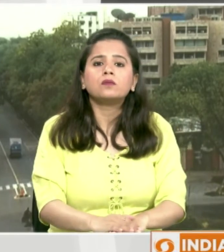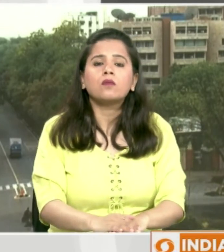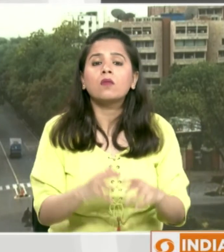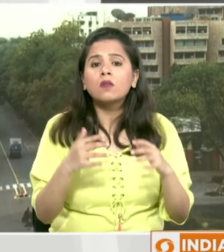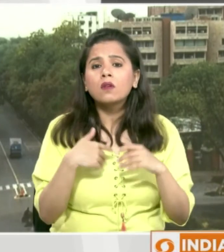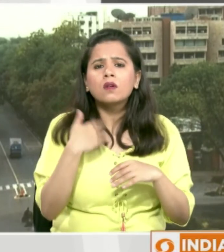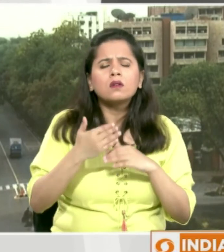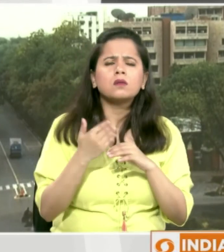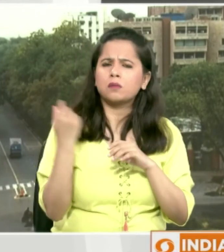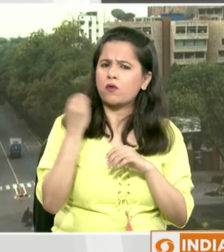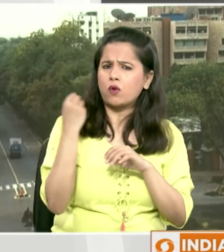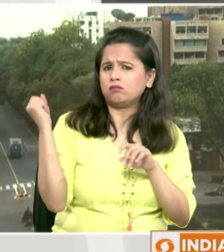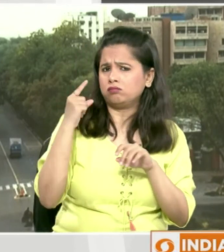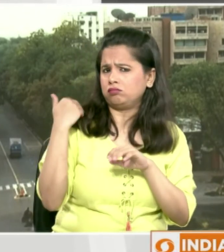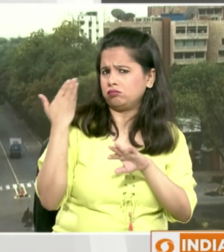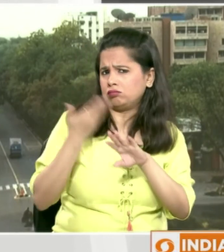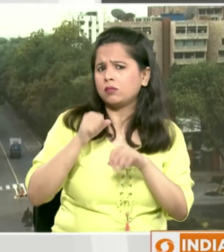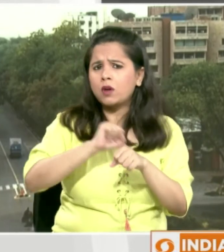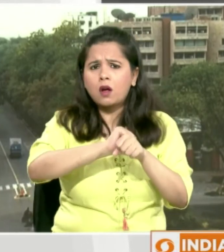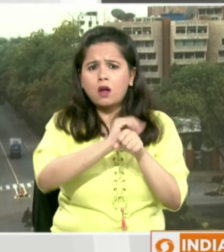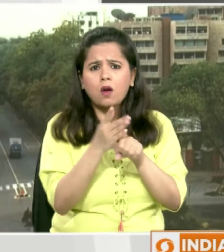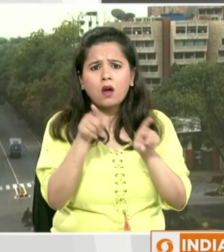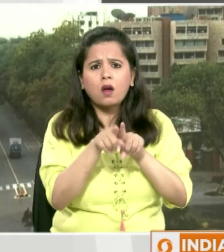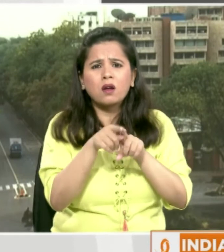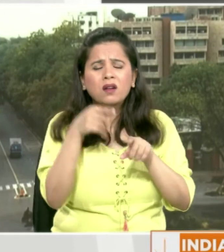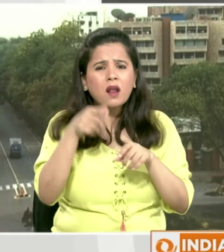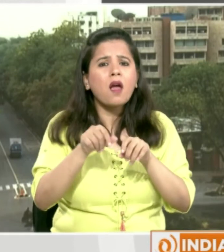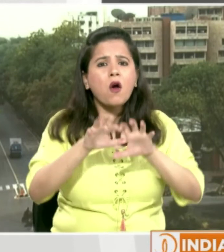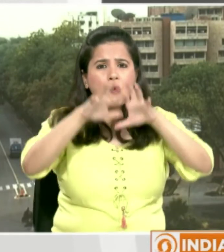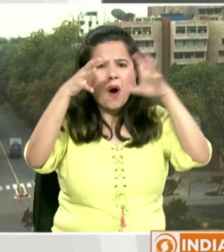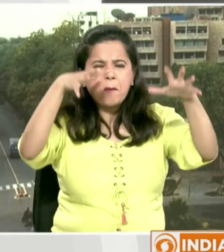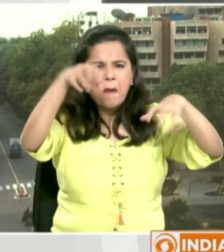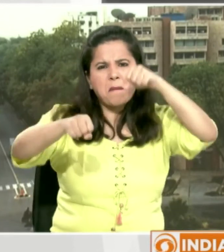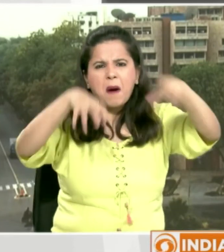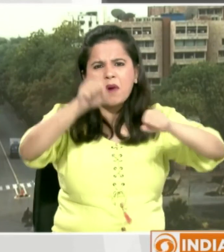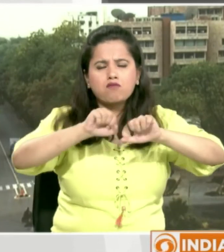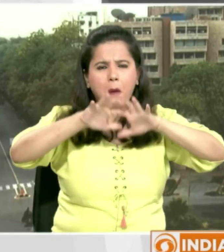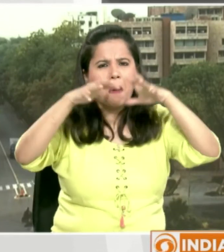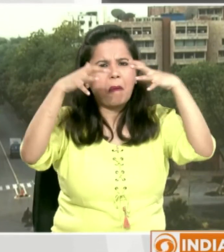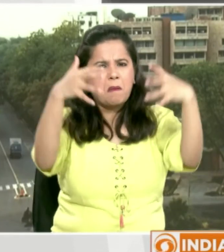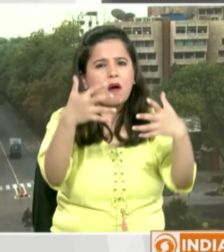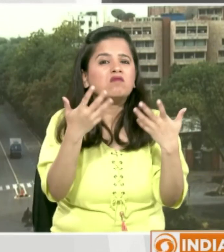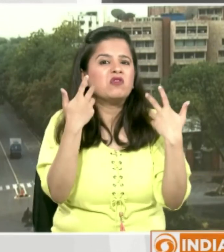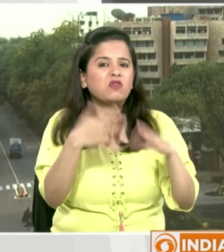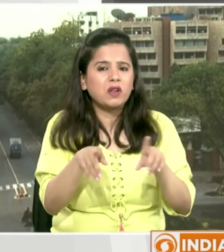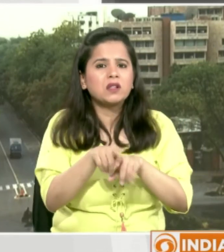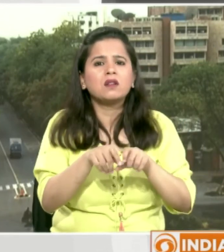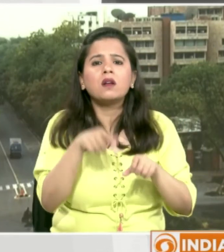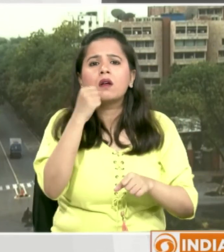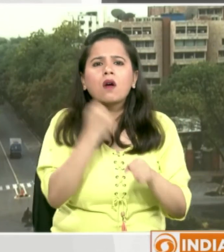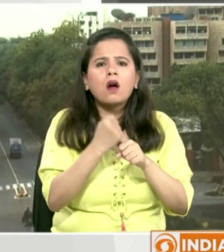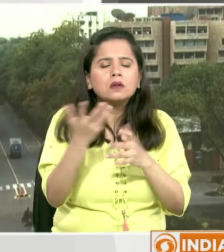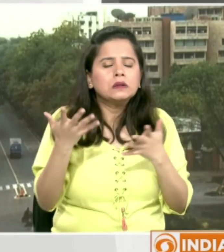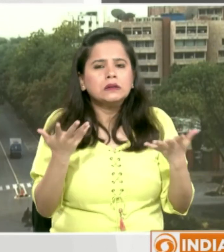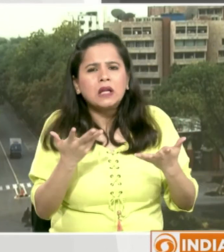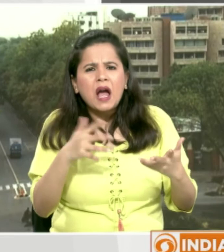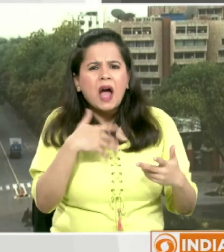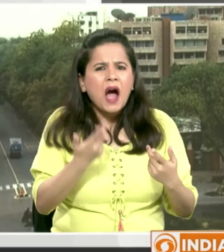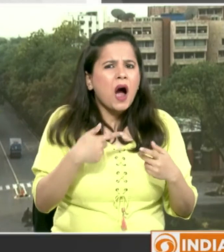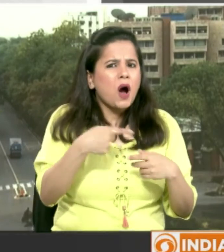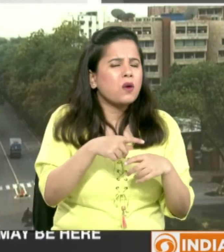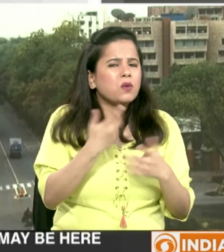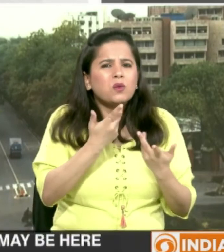And for the past months, the COVID-19 pandemic has gripped the entire world. Governments around the world are struggling with the question of how to